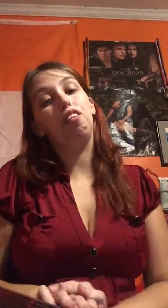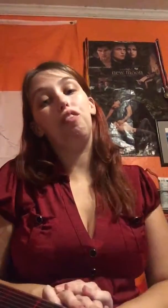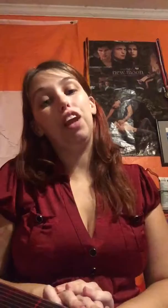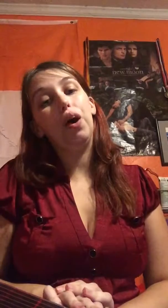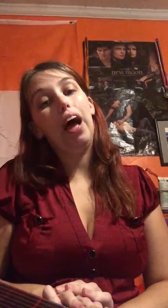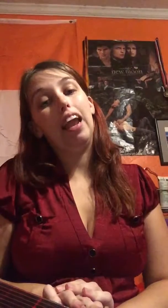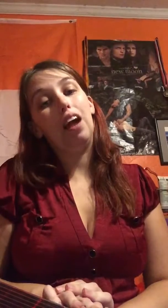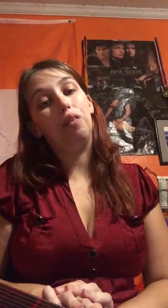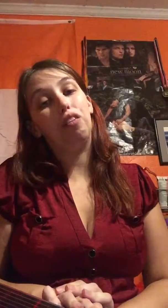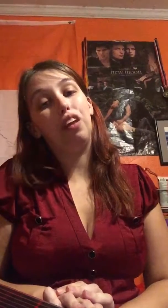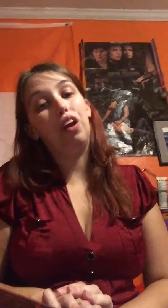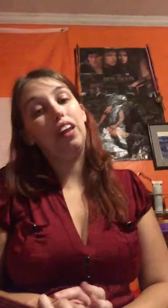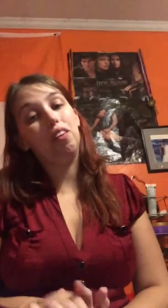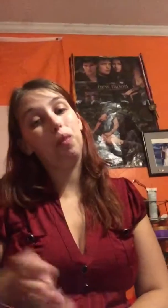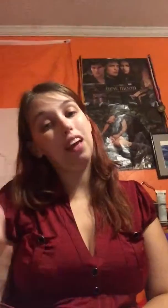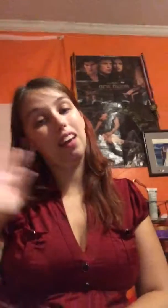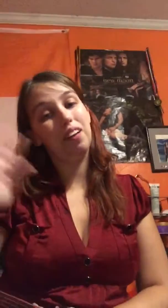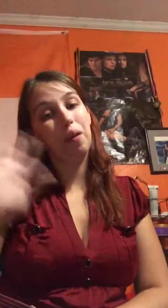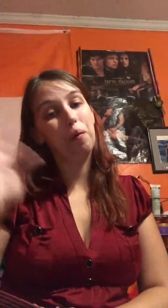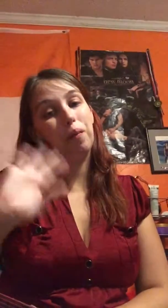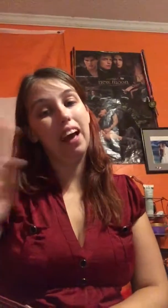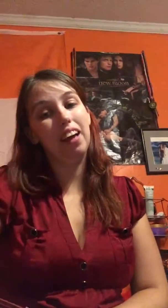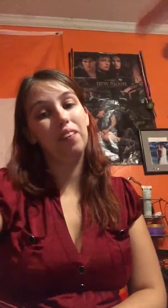this video and I will see y'all next week. Bye. Bye.